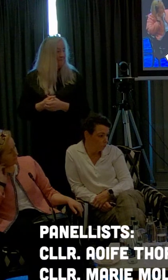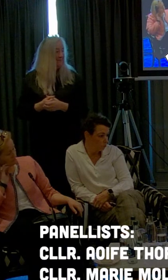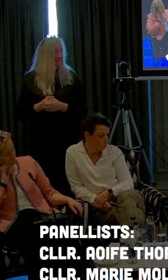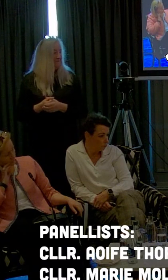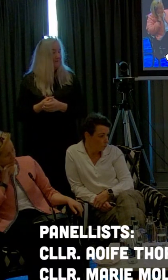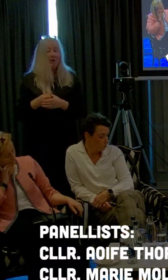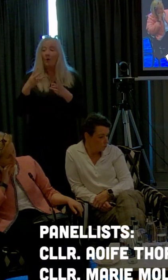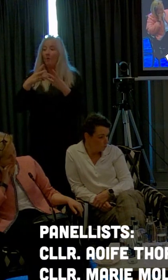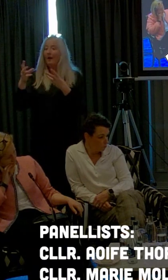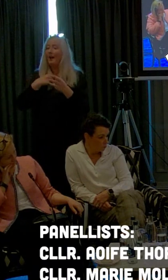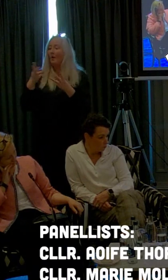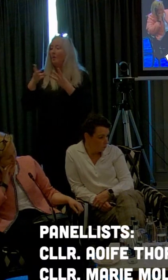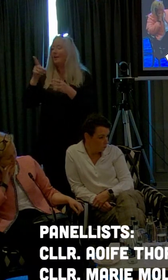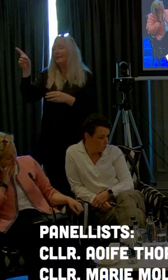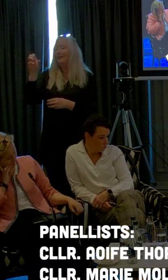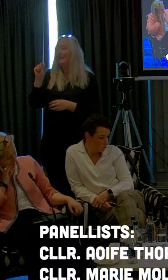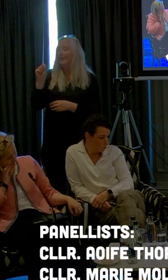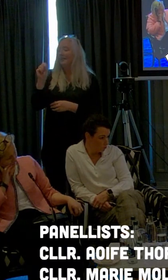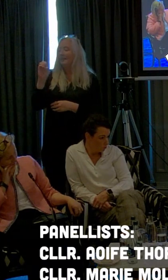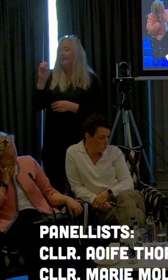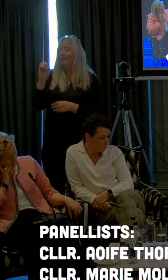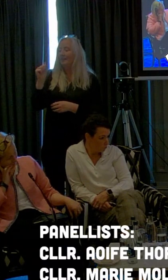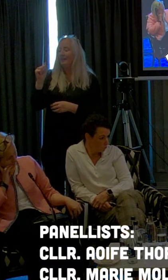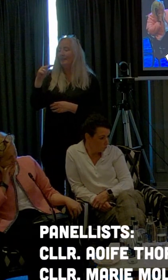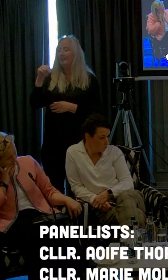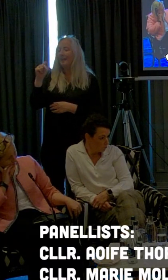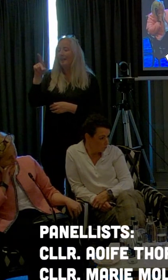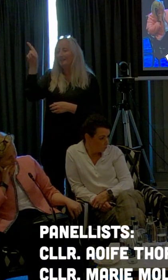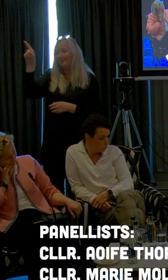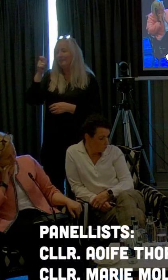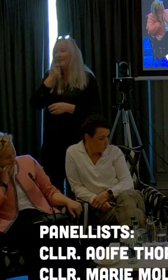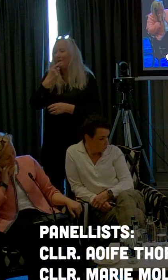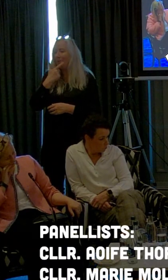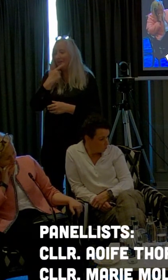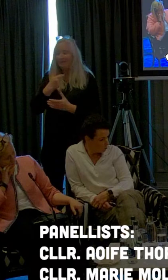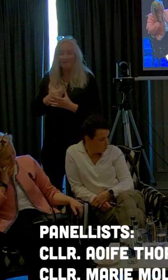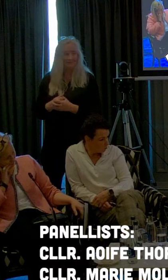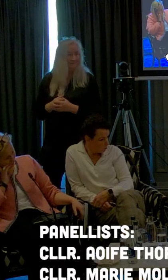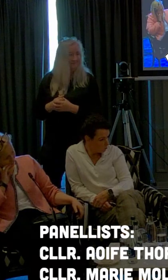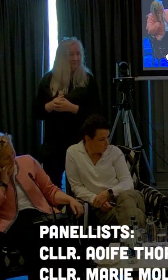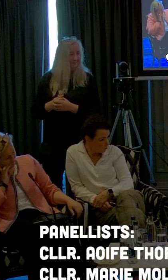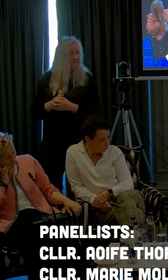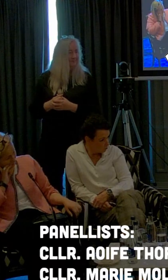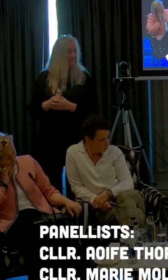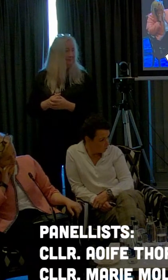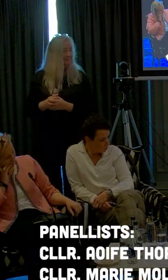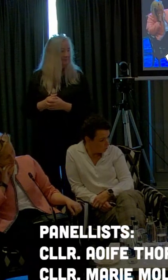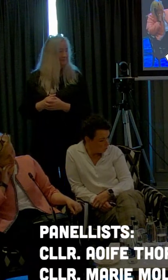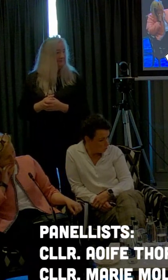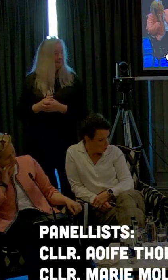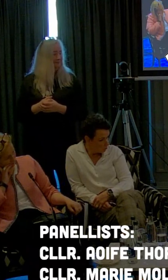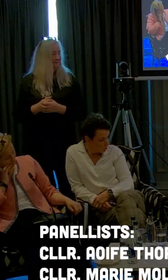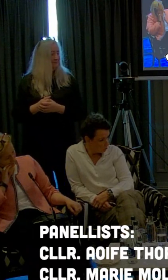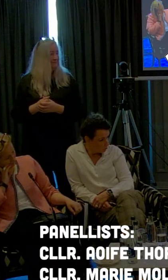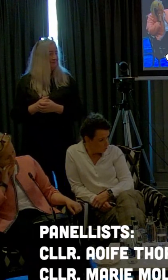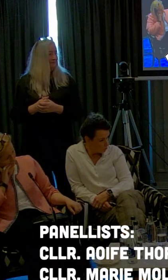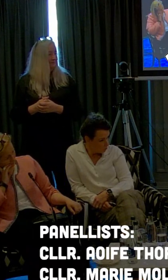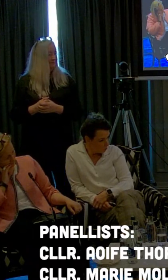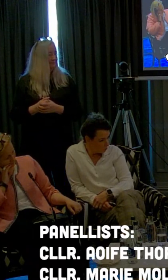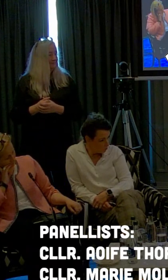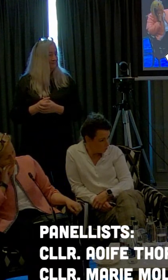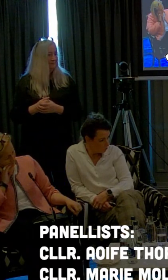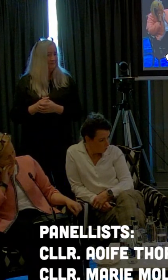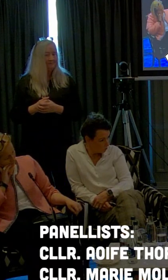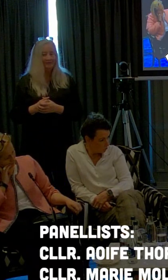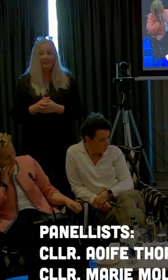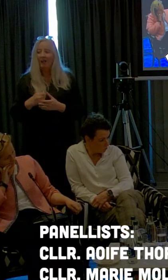did a lot of work. Actually, I was told I was the first person to bring to the House, to the floor of the board